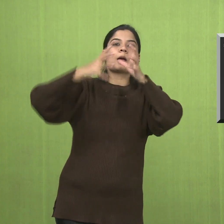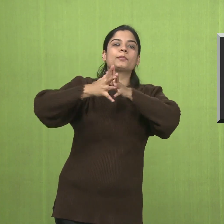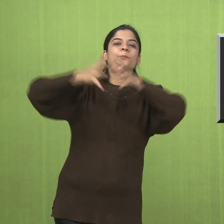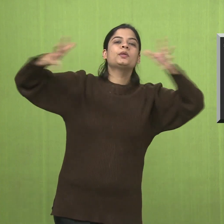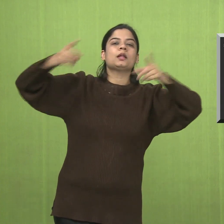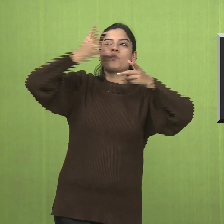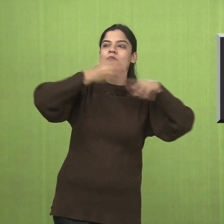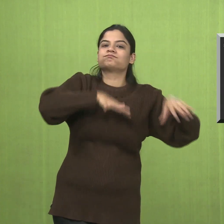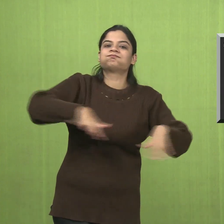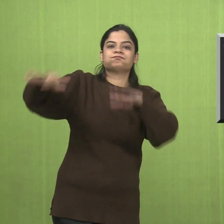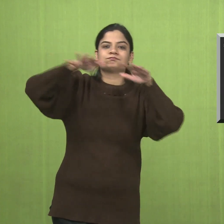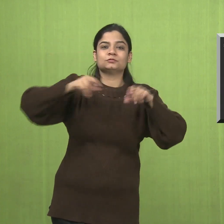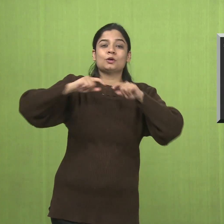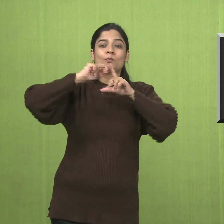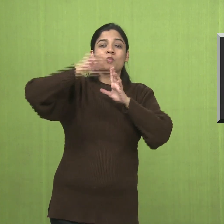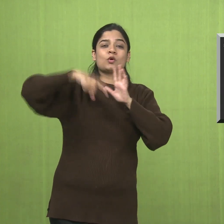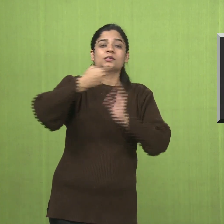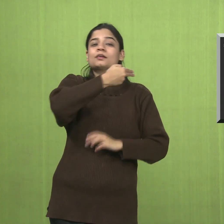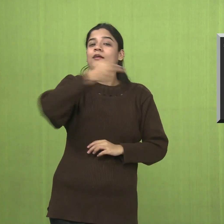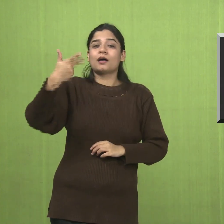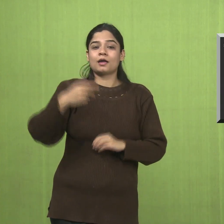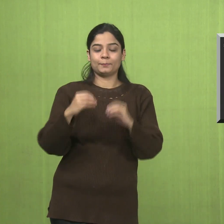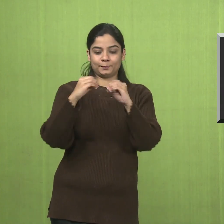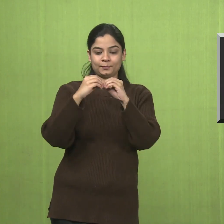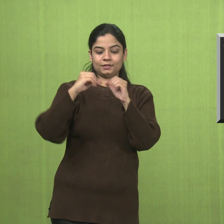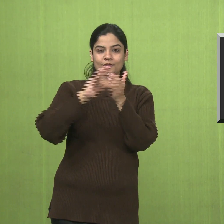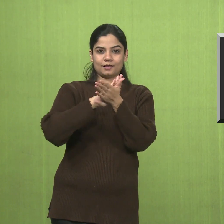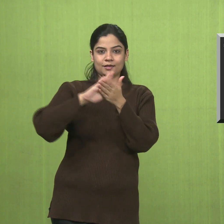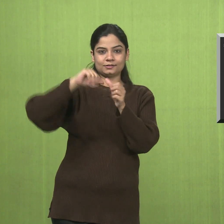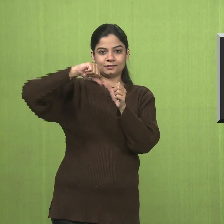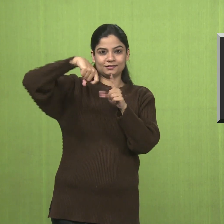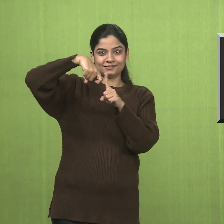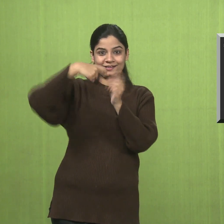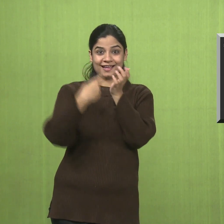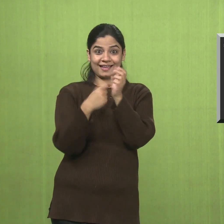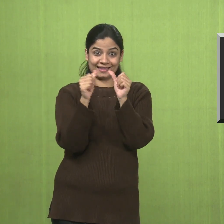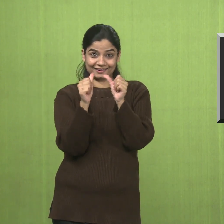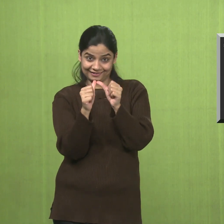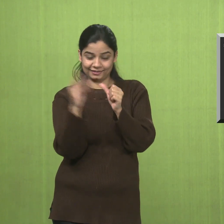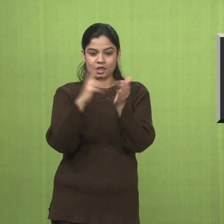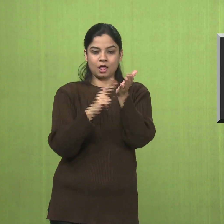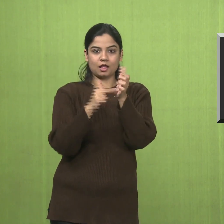is a very popular project that has been running in the country. It is called the Bhakra